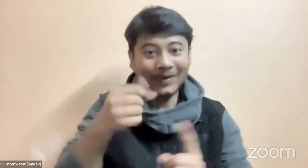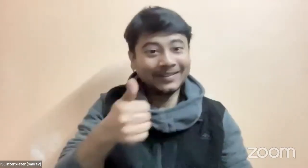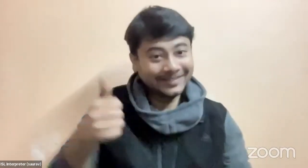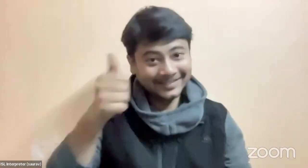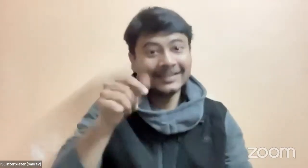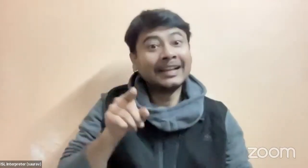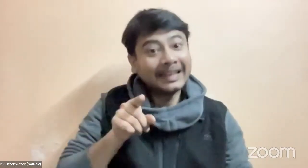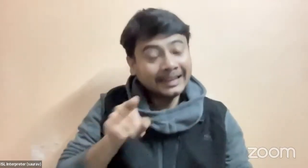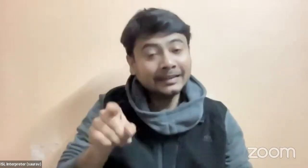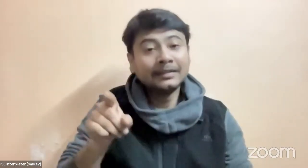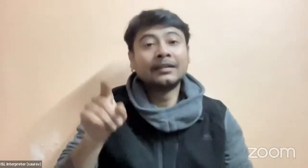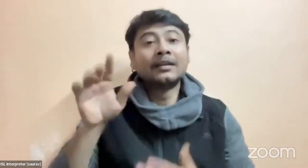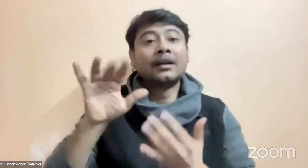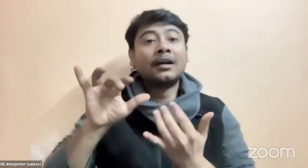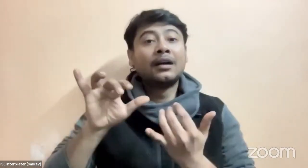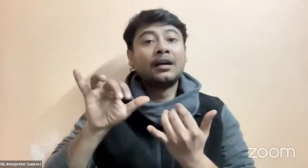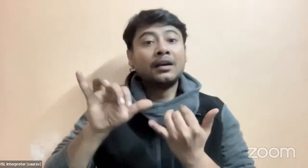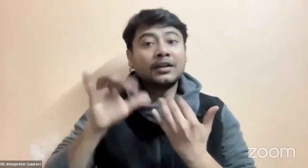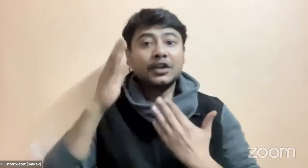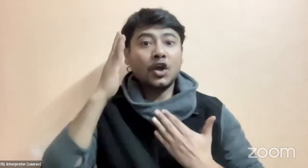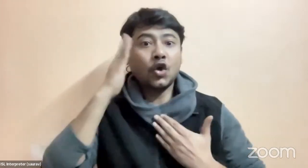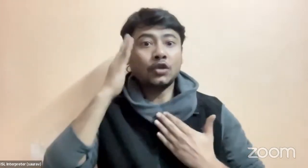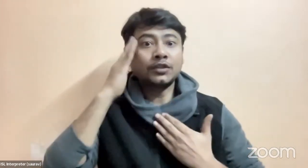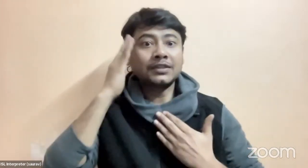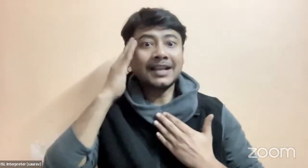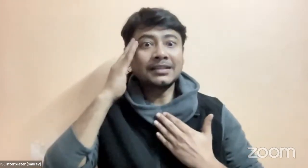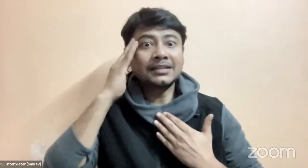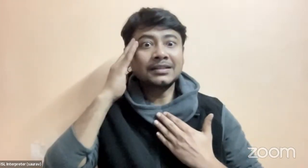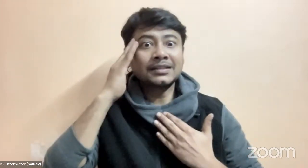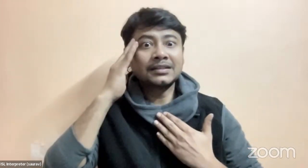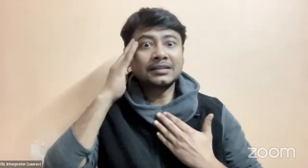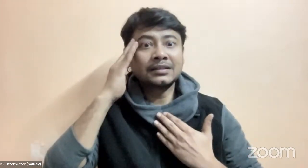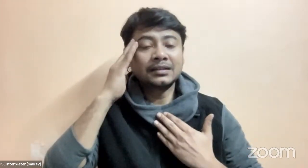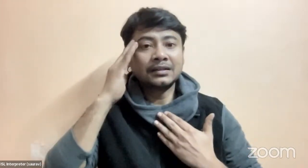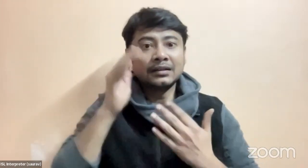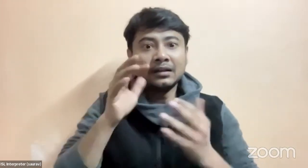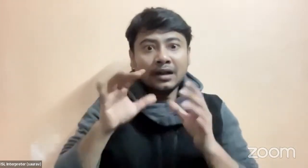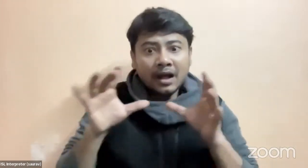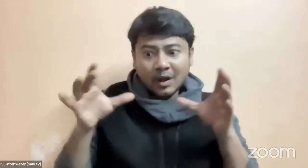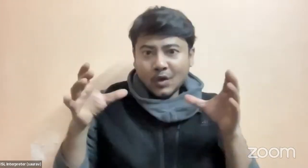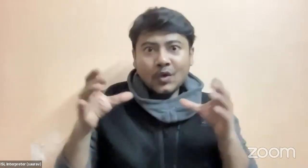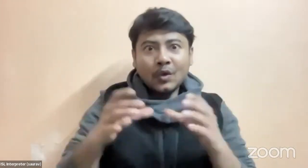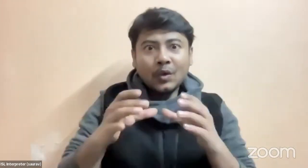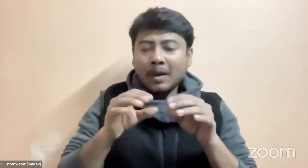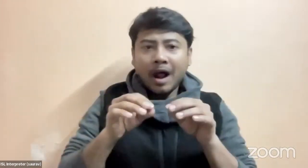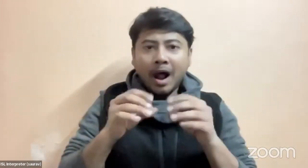Krishna consciousness all over the world, everywhere.